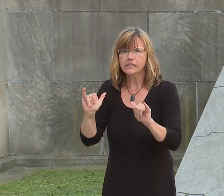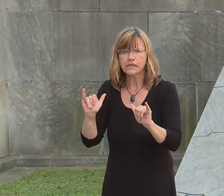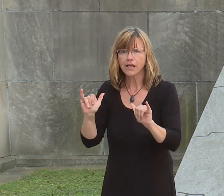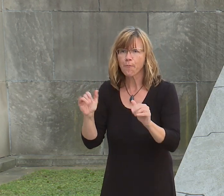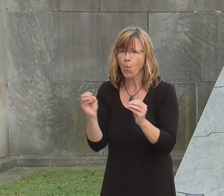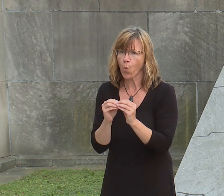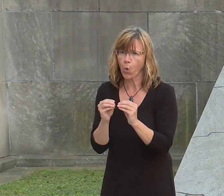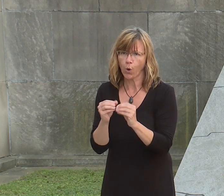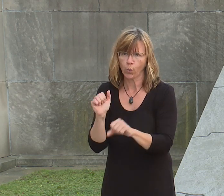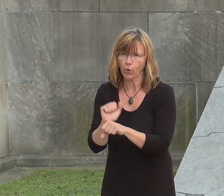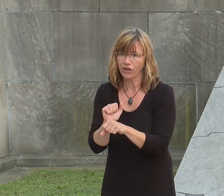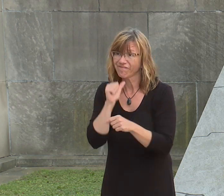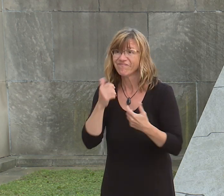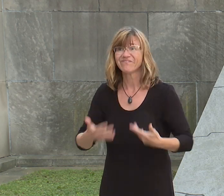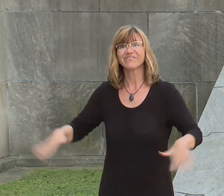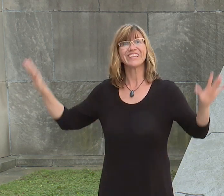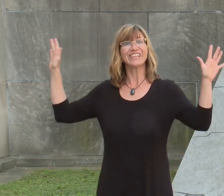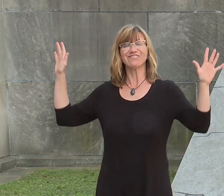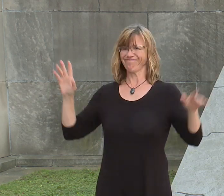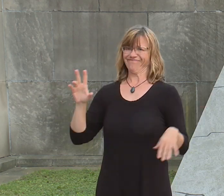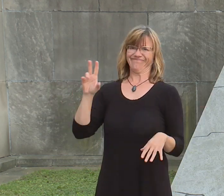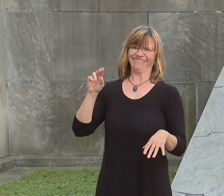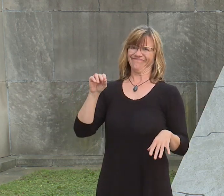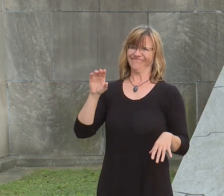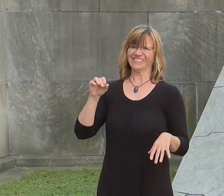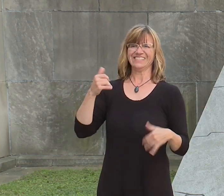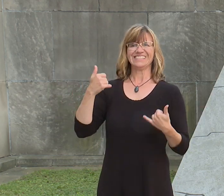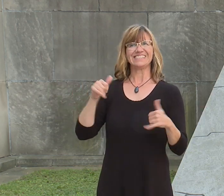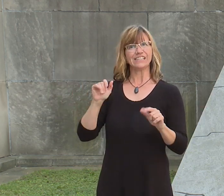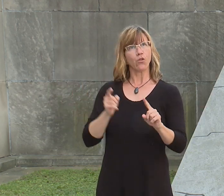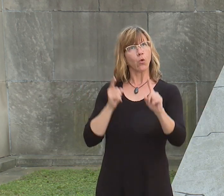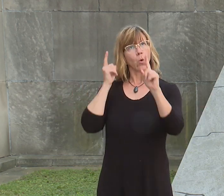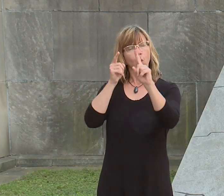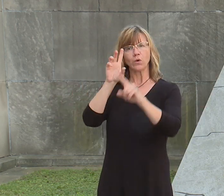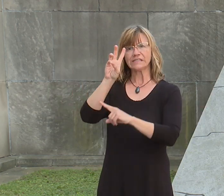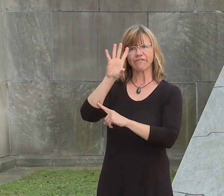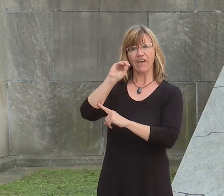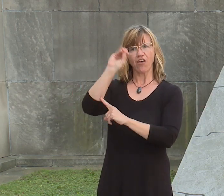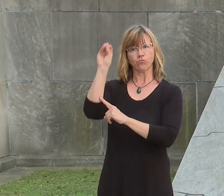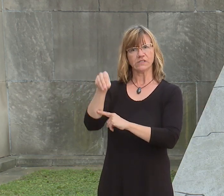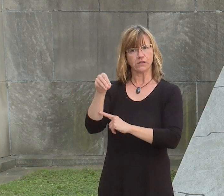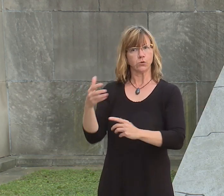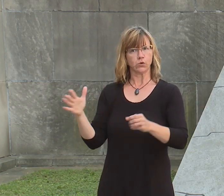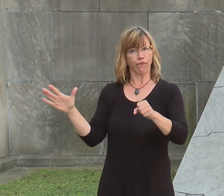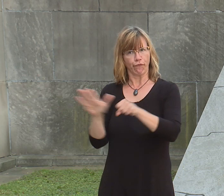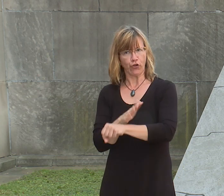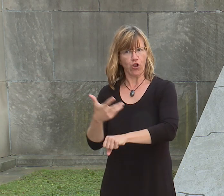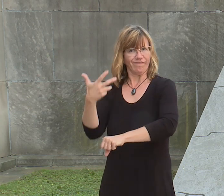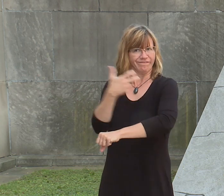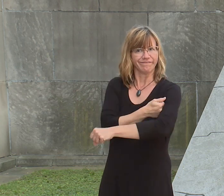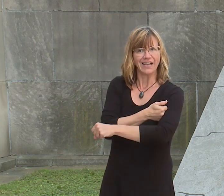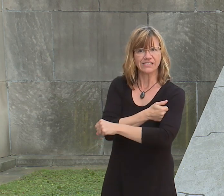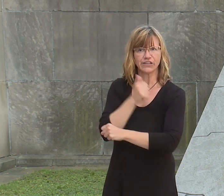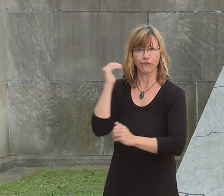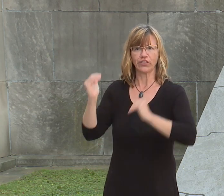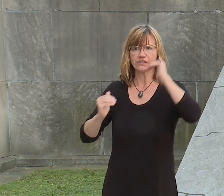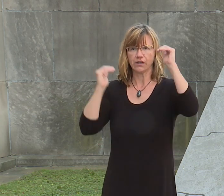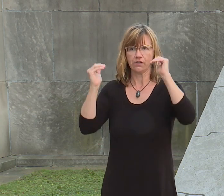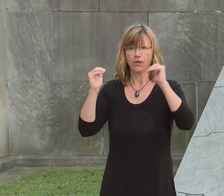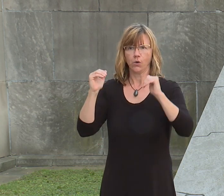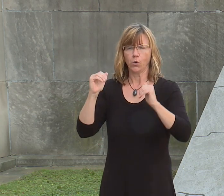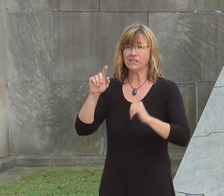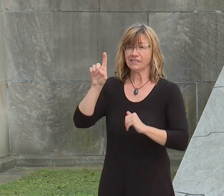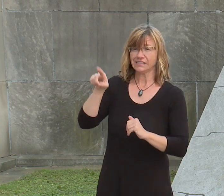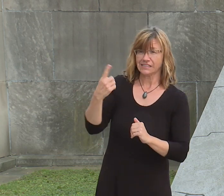goal being for 65% of adults to receive at least one or a single dose of vaccine in order to lift the